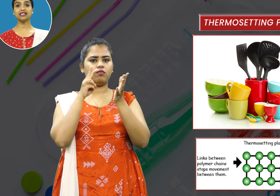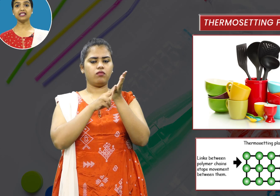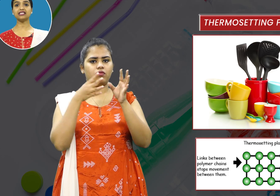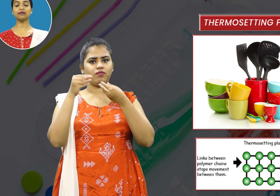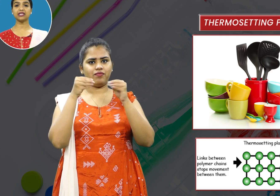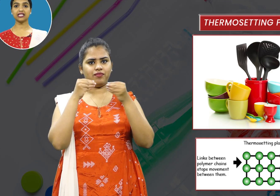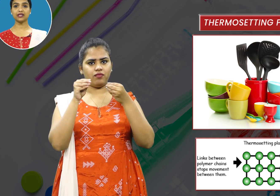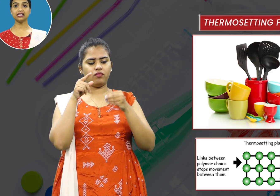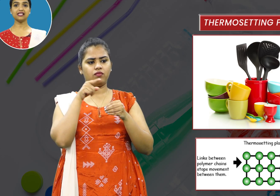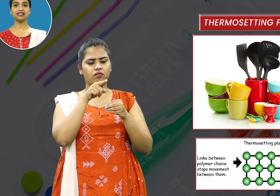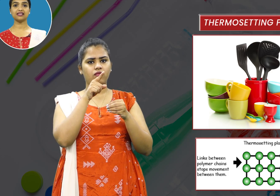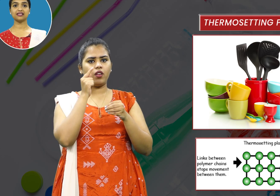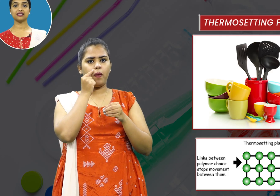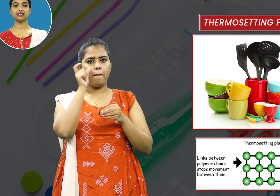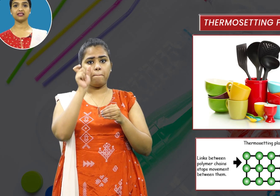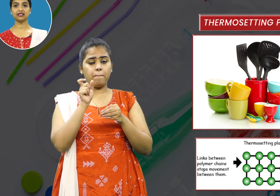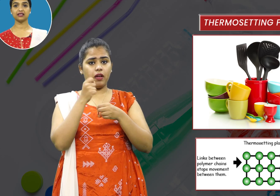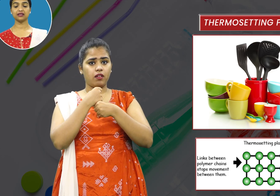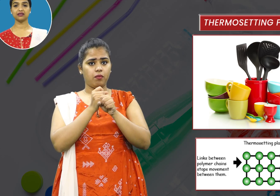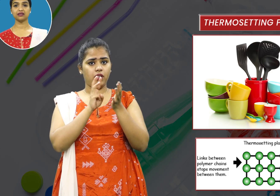are synthetic materials